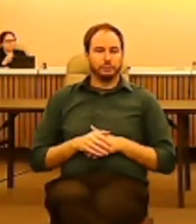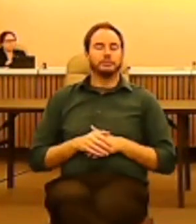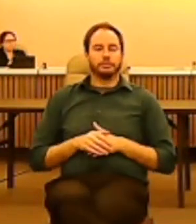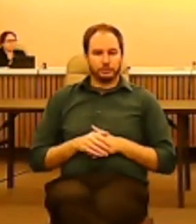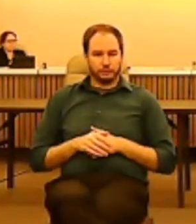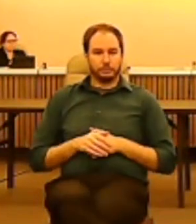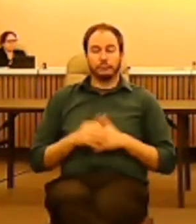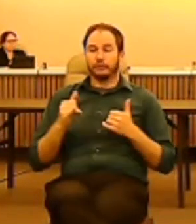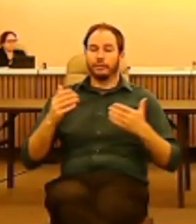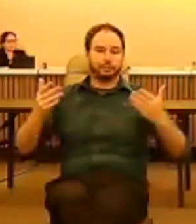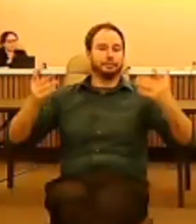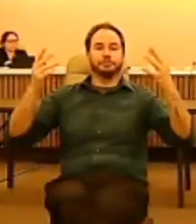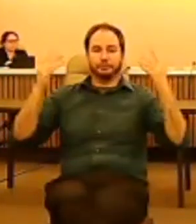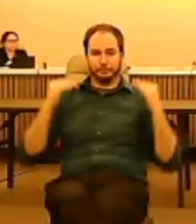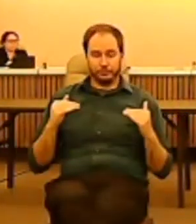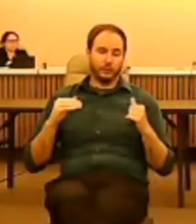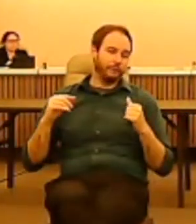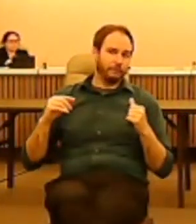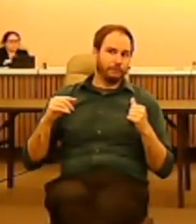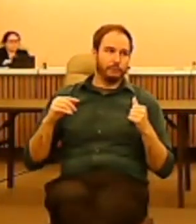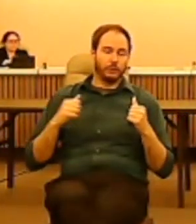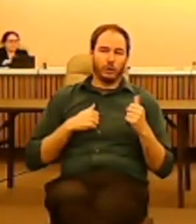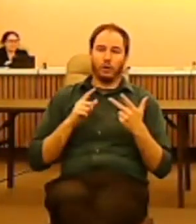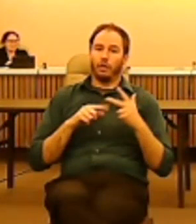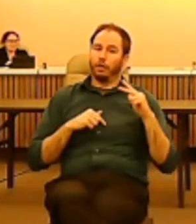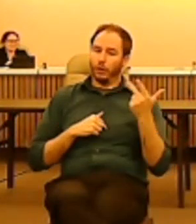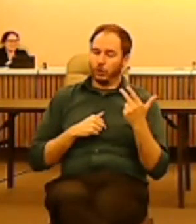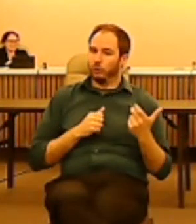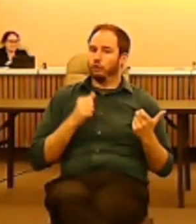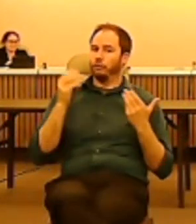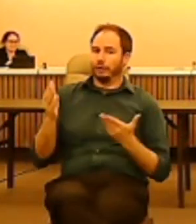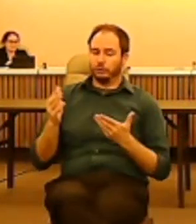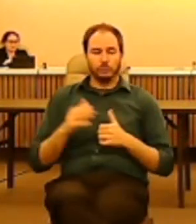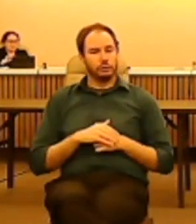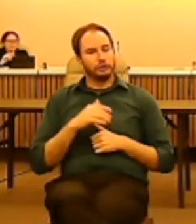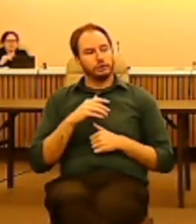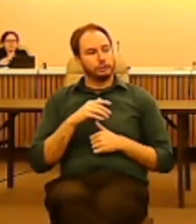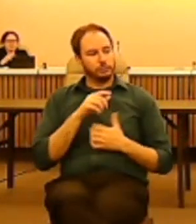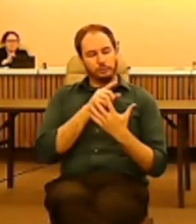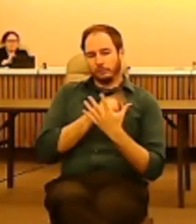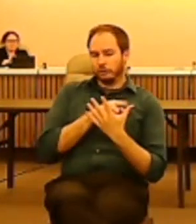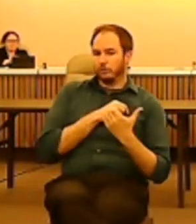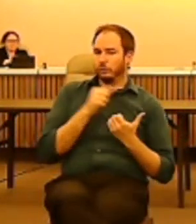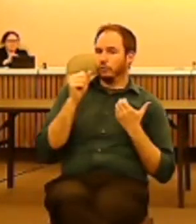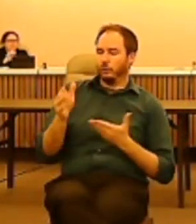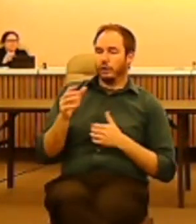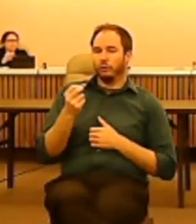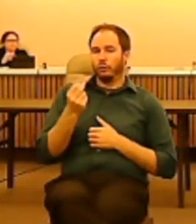Okay, can I get my third resolution? Mr. Supervisor and fellow board members, I have resolution